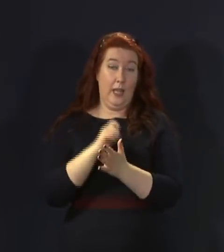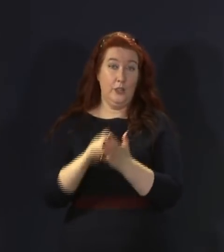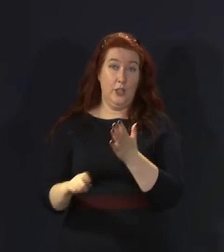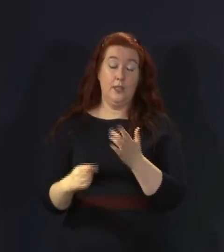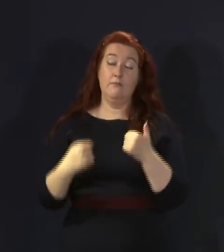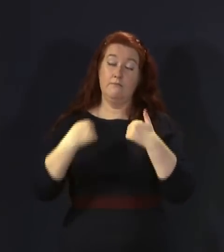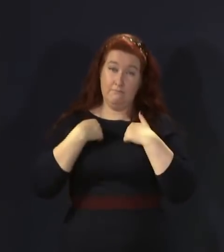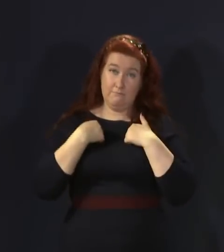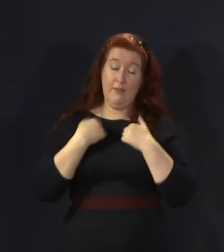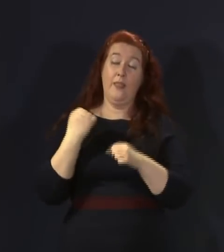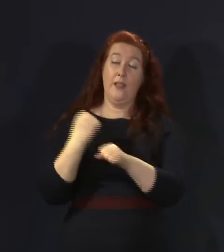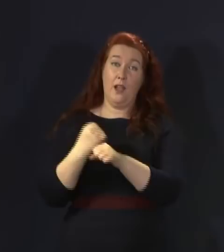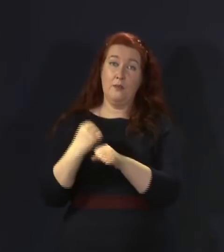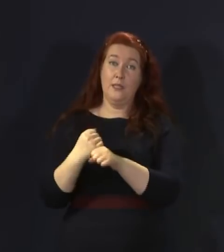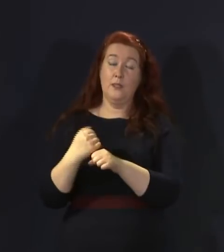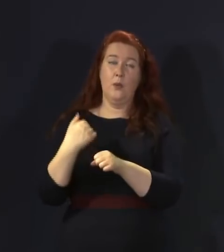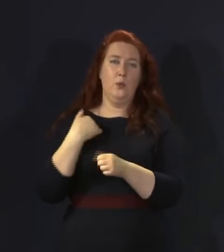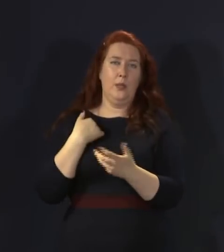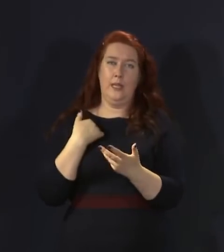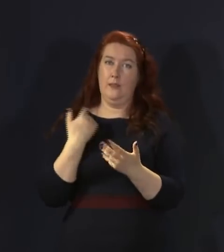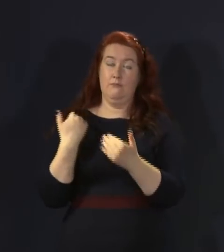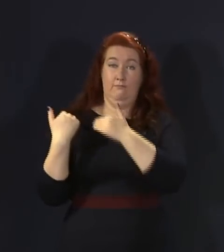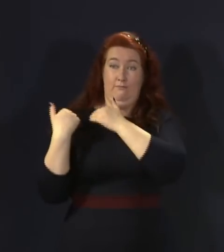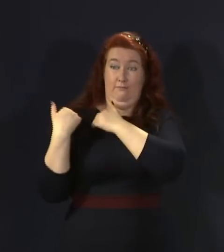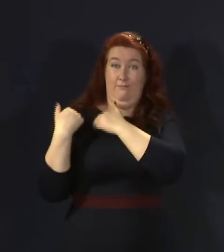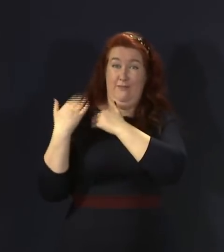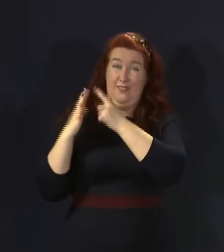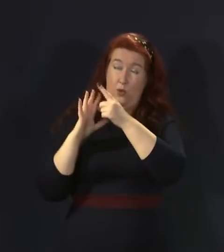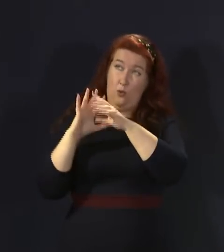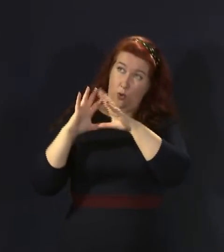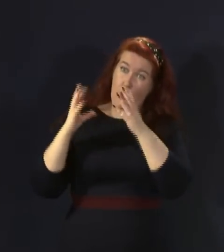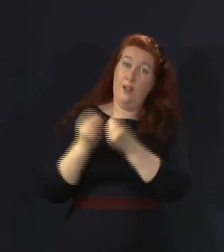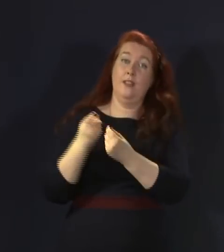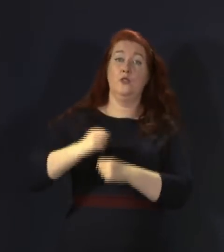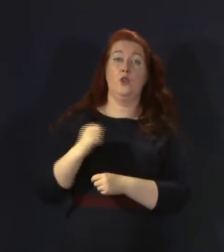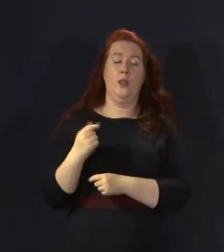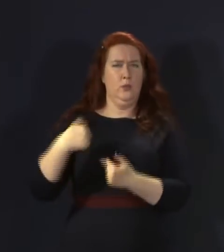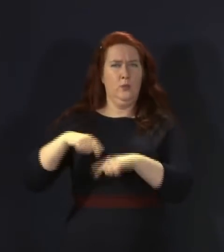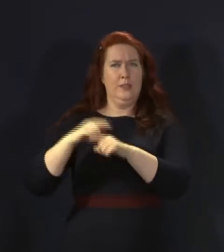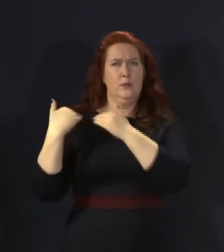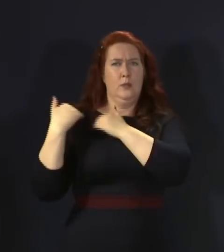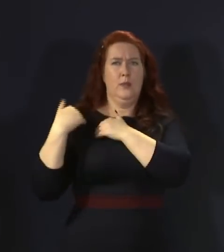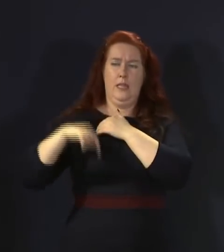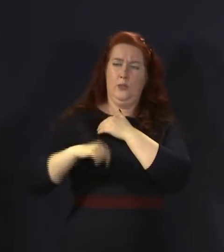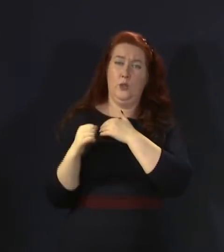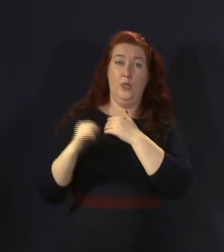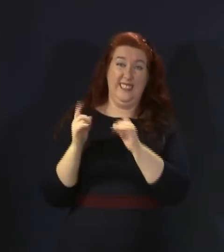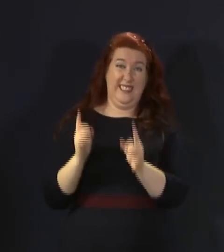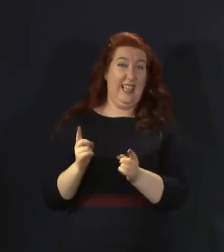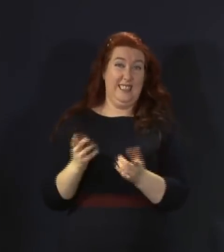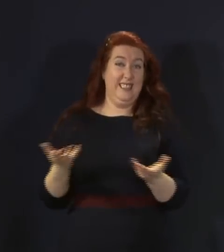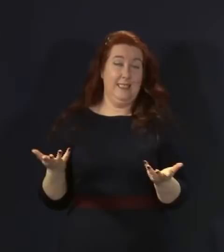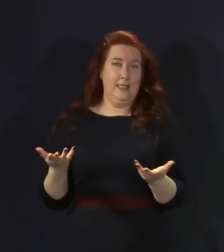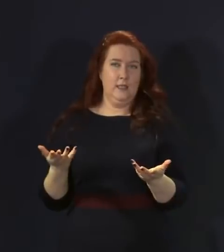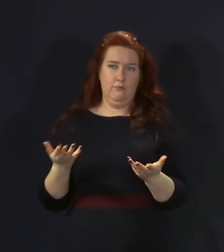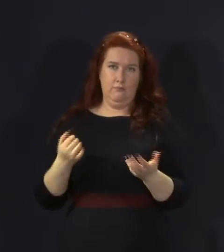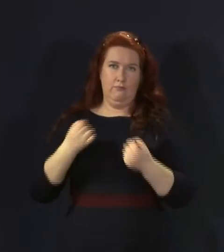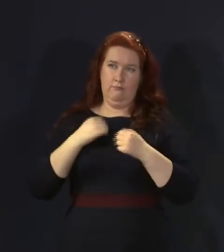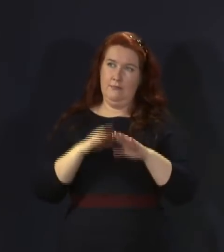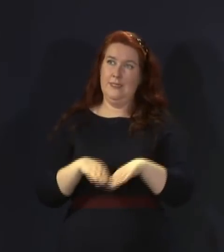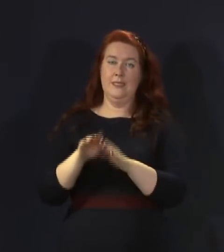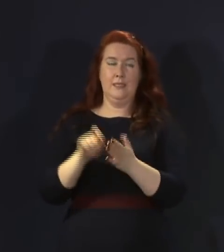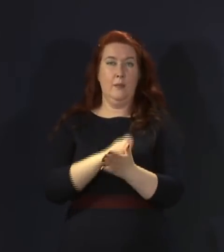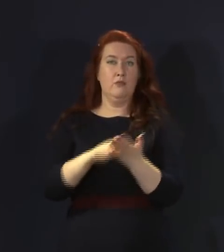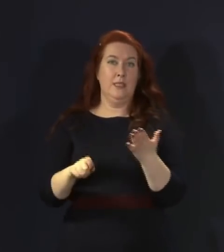I and the government are accountable for all of these things in Scotland and always will be. That's the nature of the democratic process,